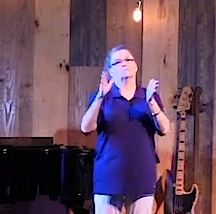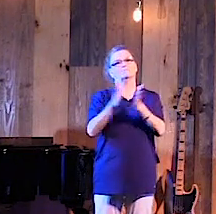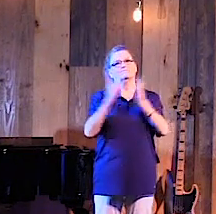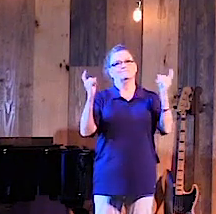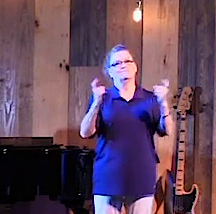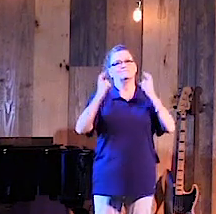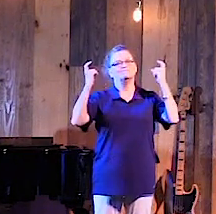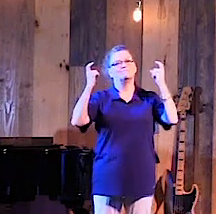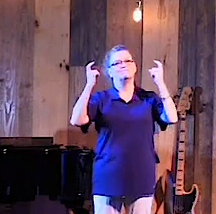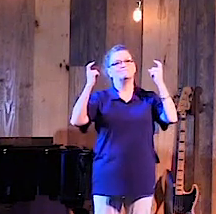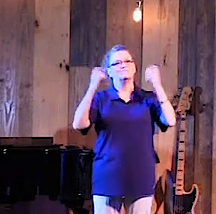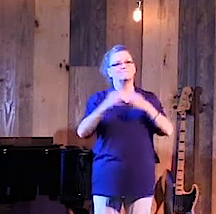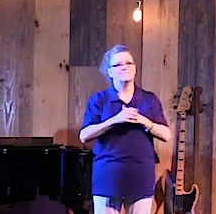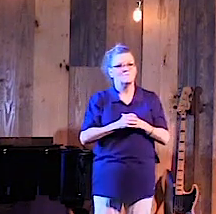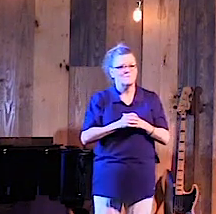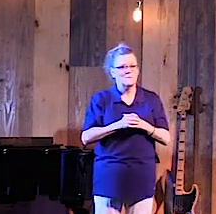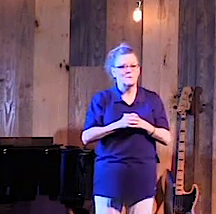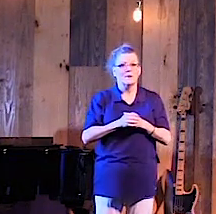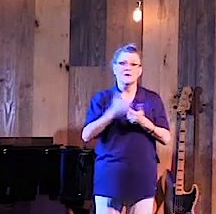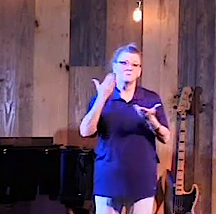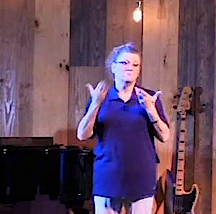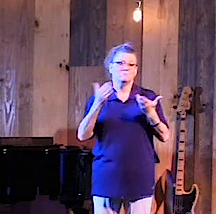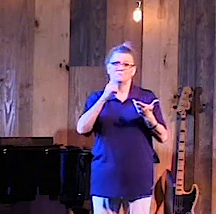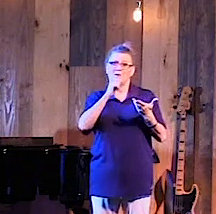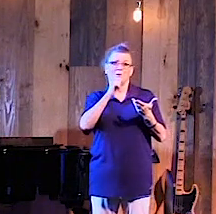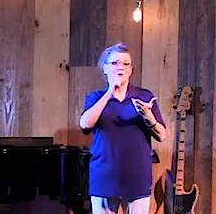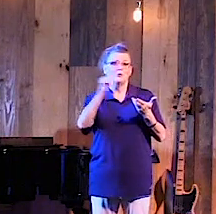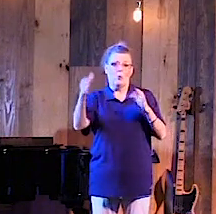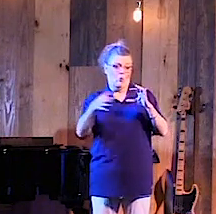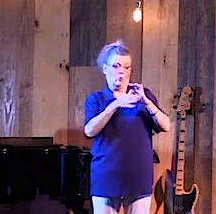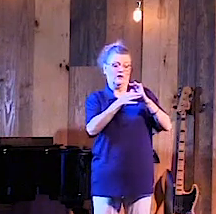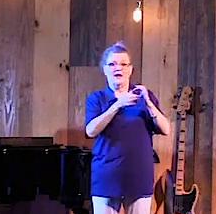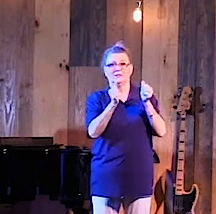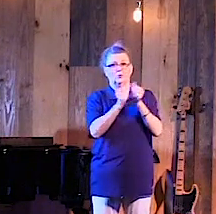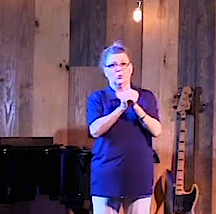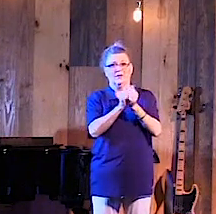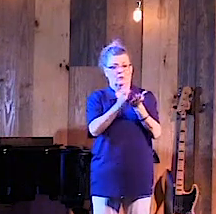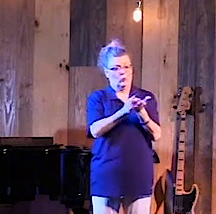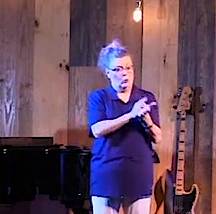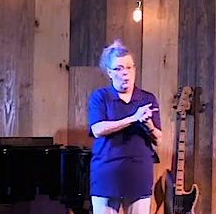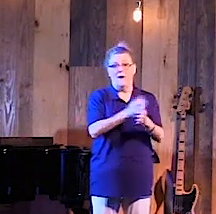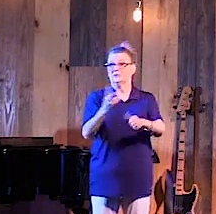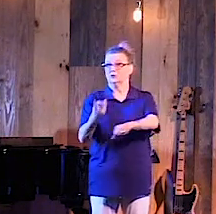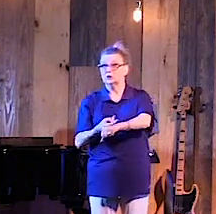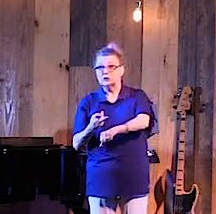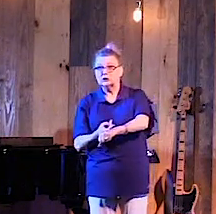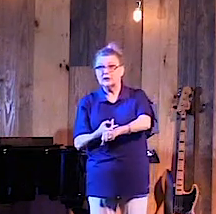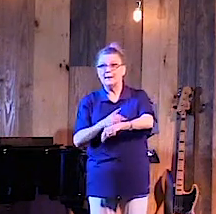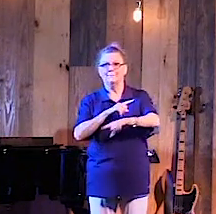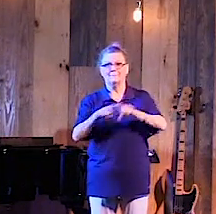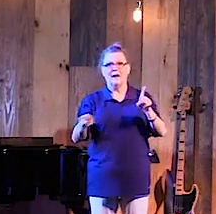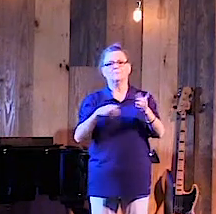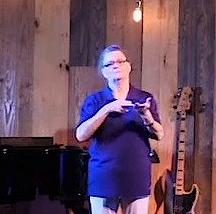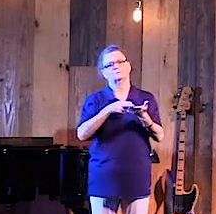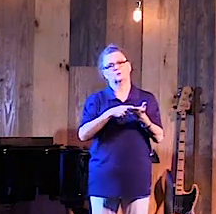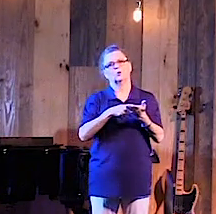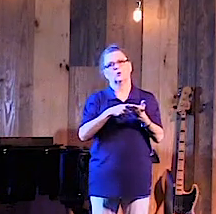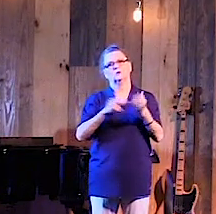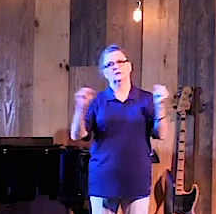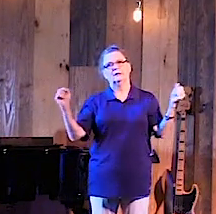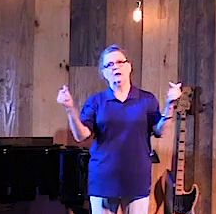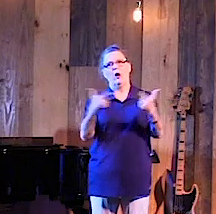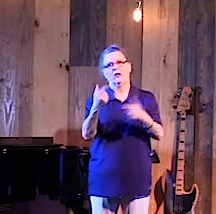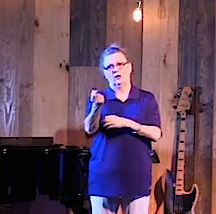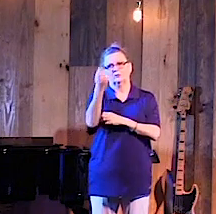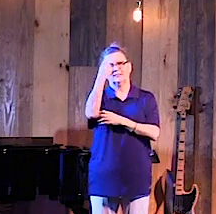found. Now see, you may not connect with either of those, a coin or a sheep, but I'm sure everybody can relate to what it's like to